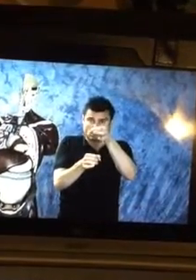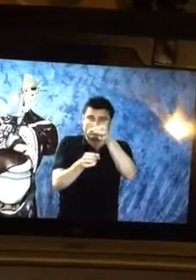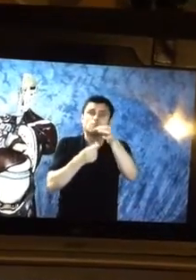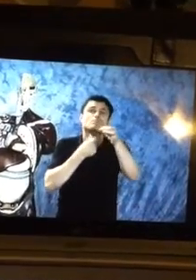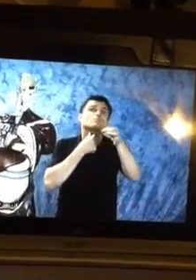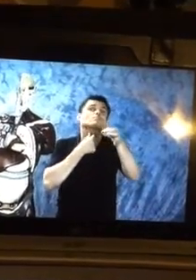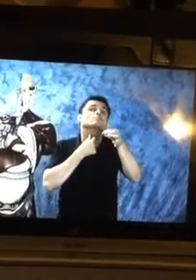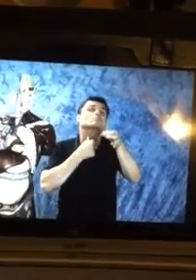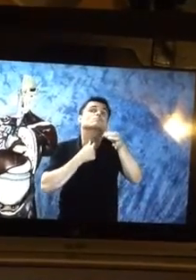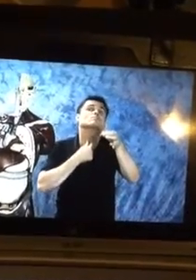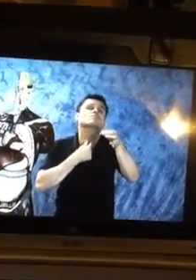and air goes down your esophagus,